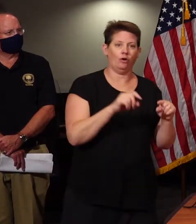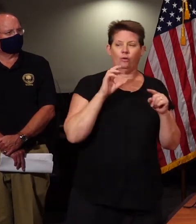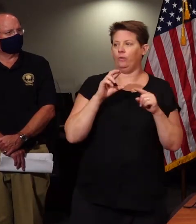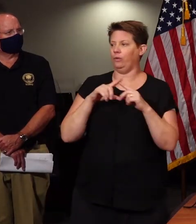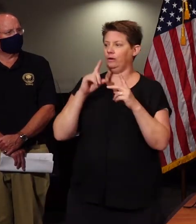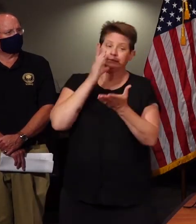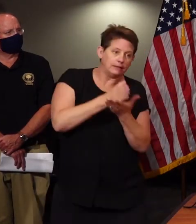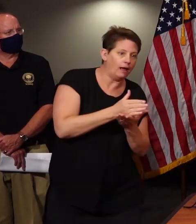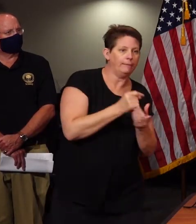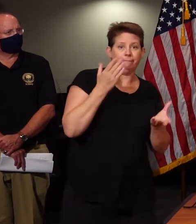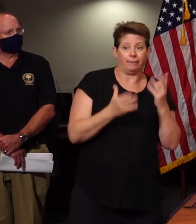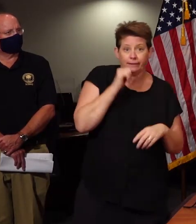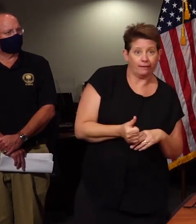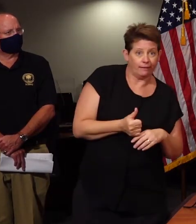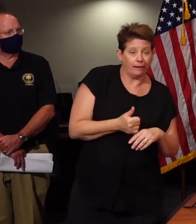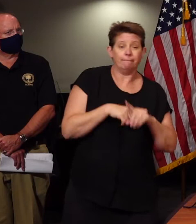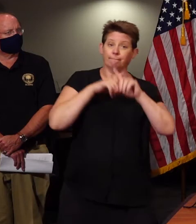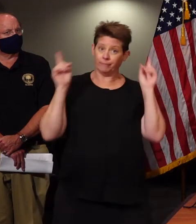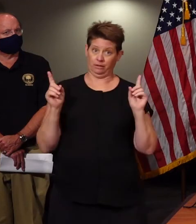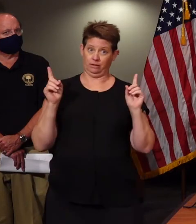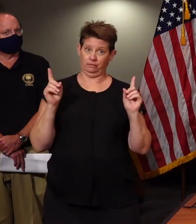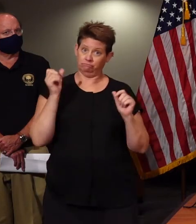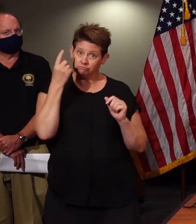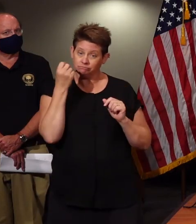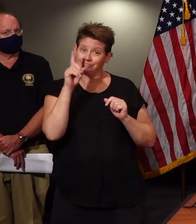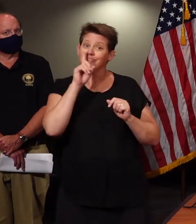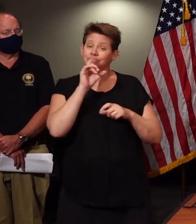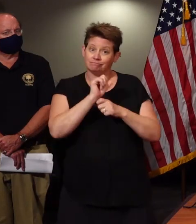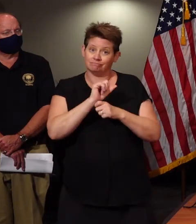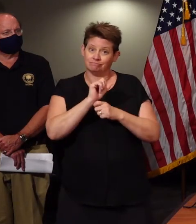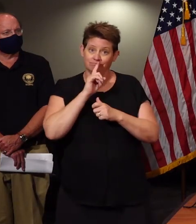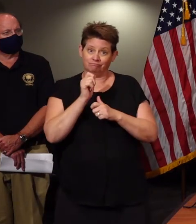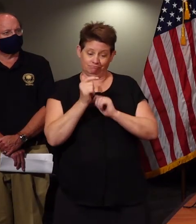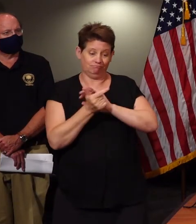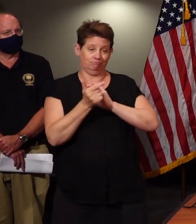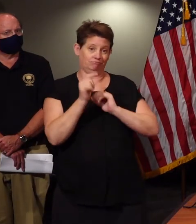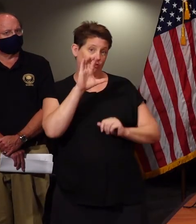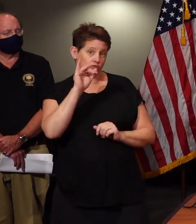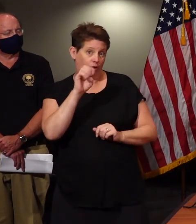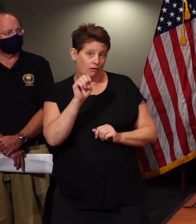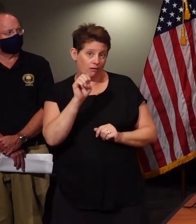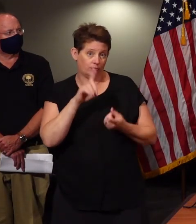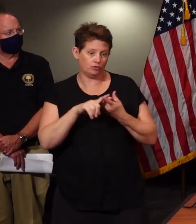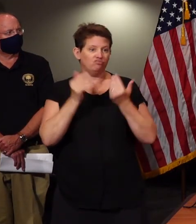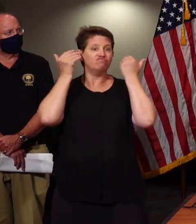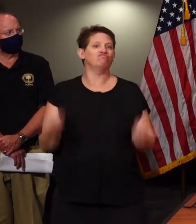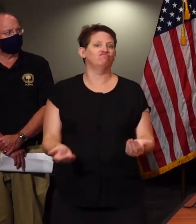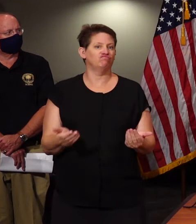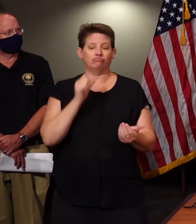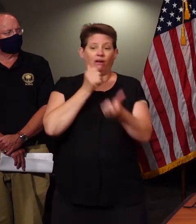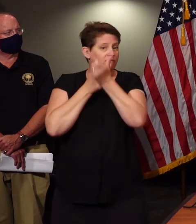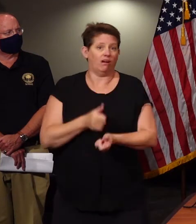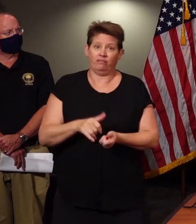do anything about it. But it is a crime to violate this order. It is